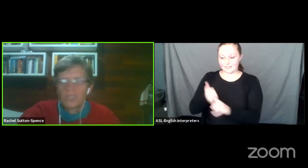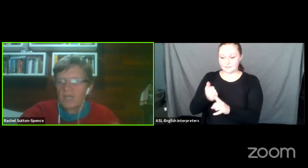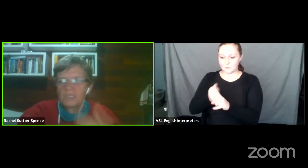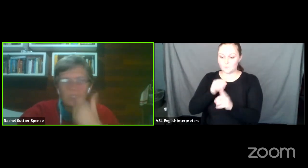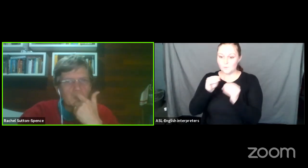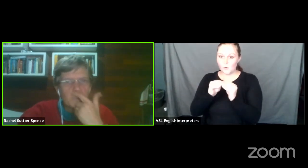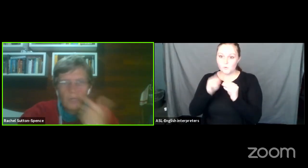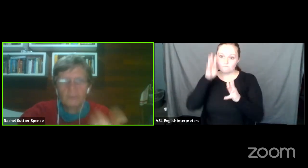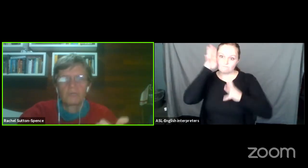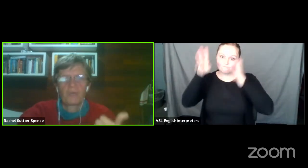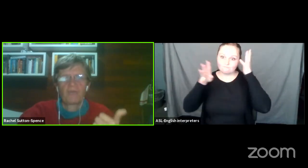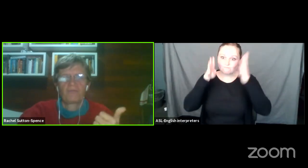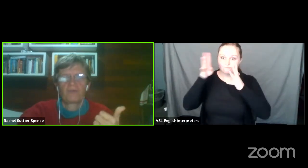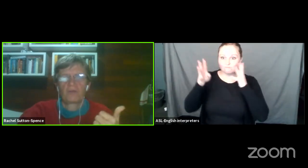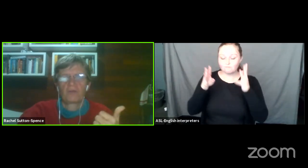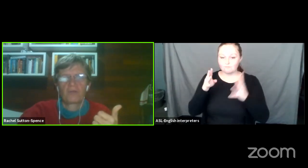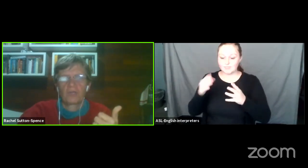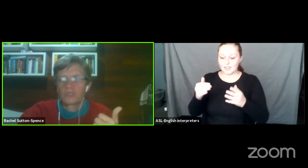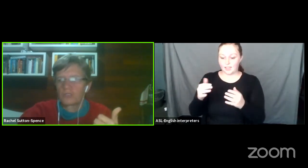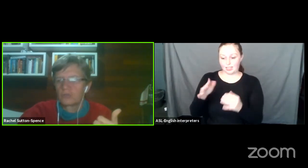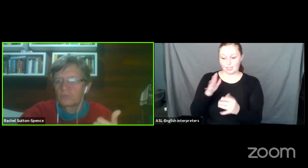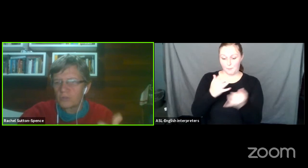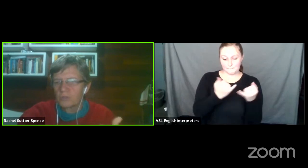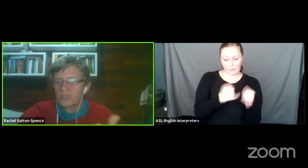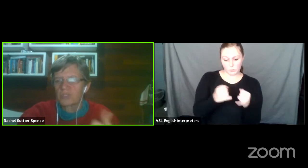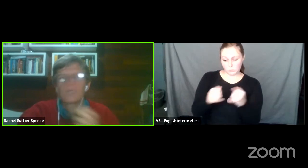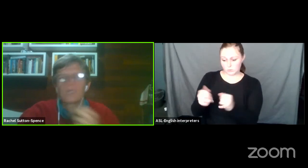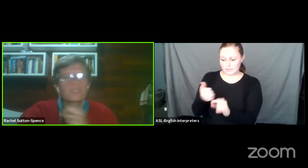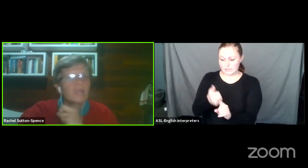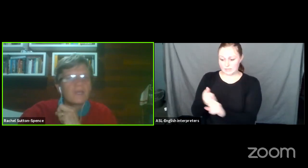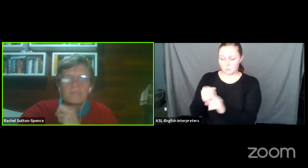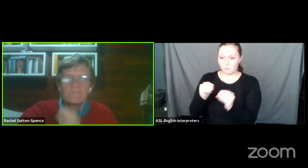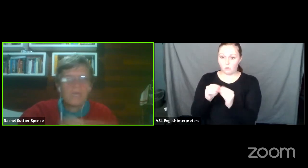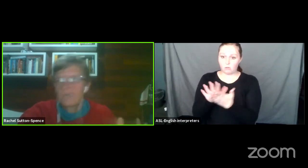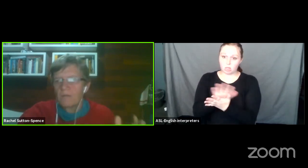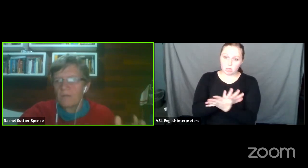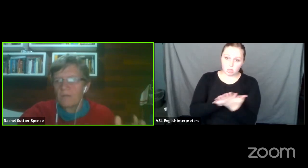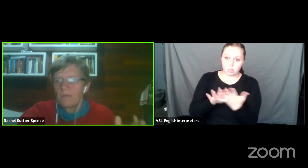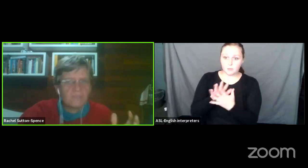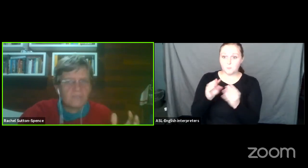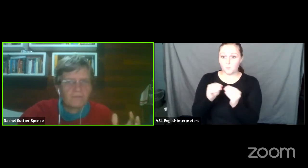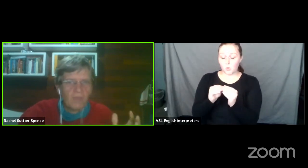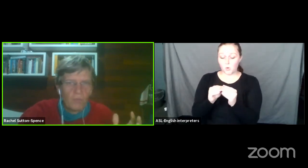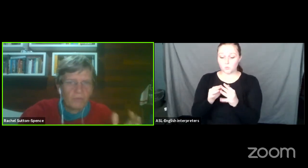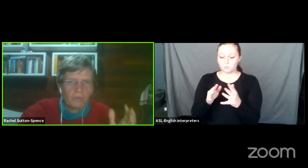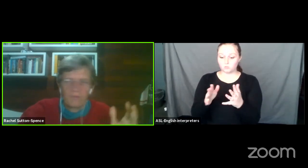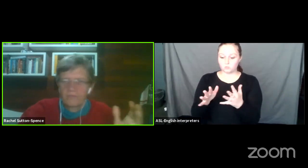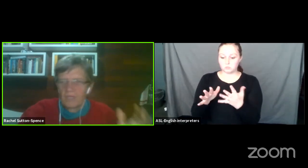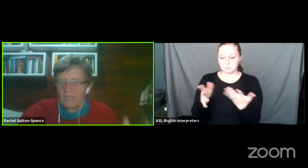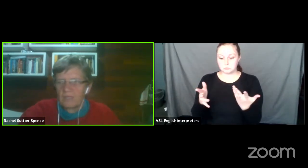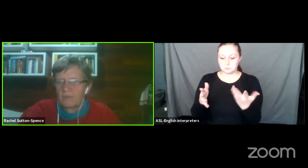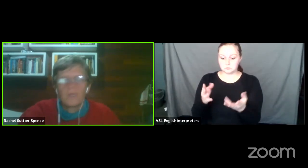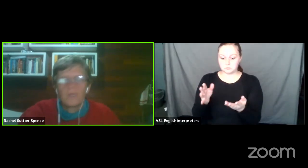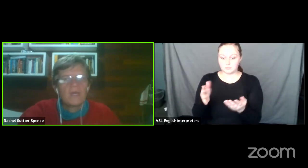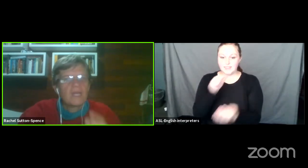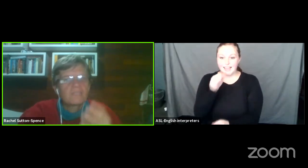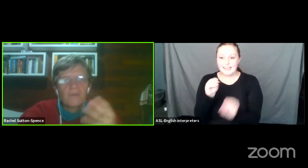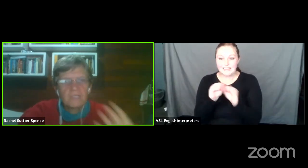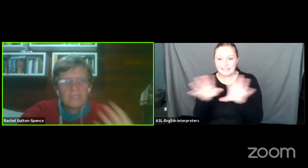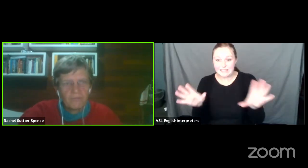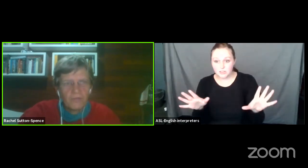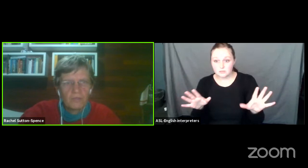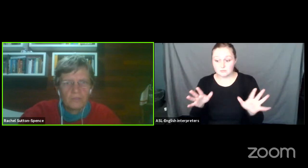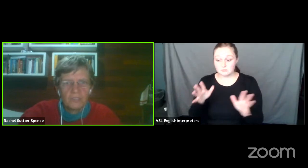got signs that don't obey phonological rules. Signers make up morphemes if they want them, if they need them. It's